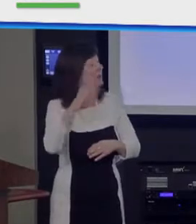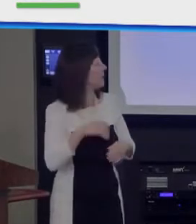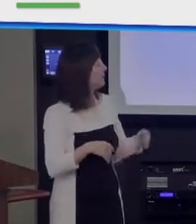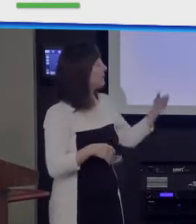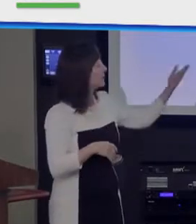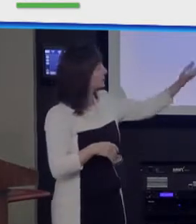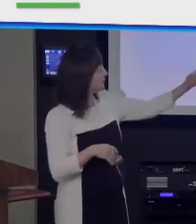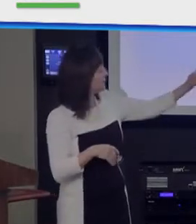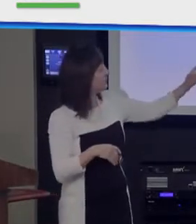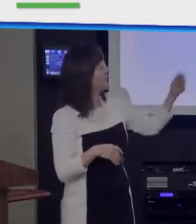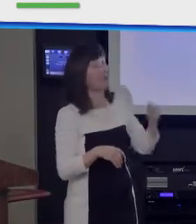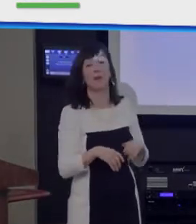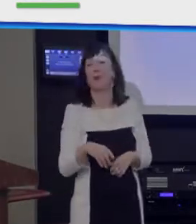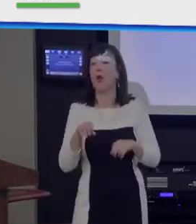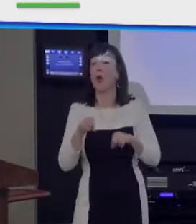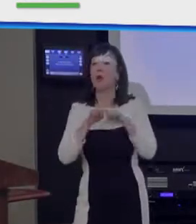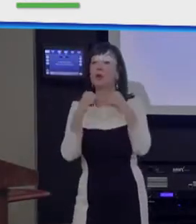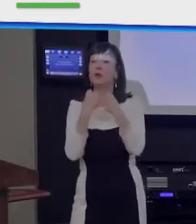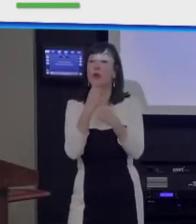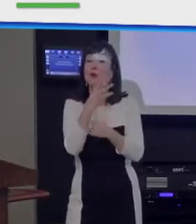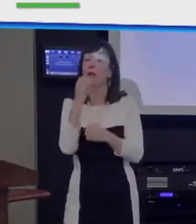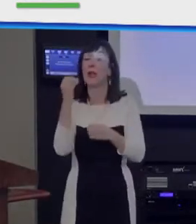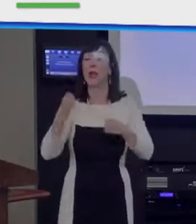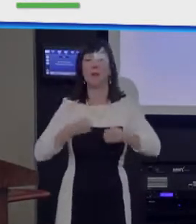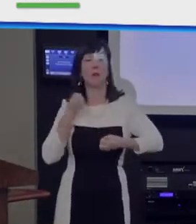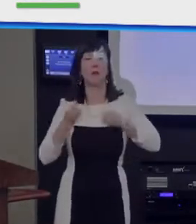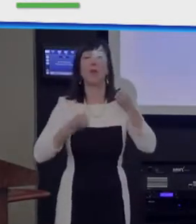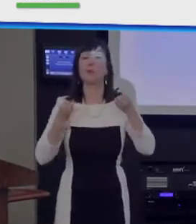third, science and biological cognition,